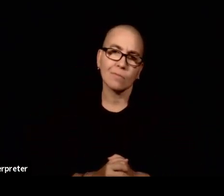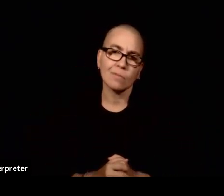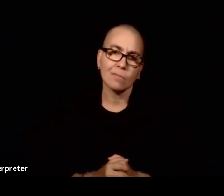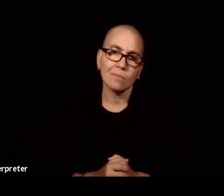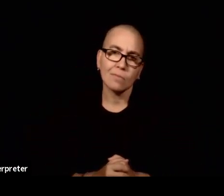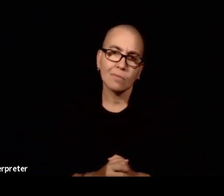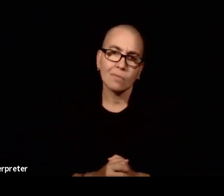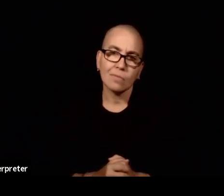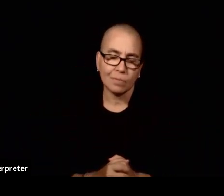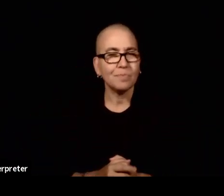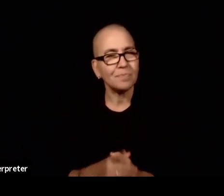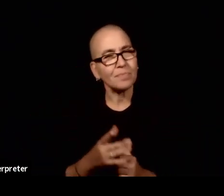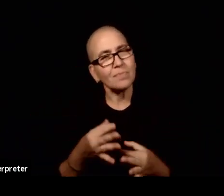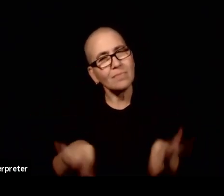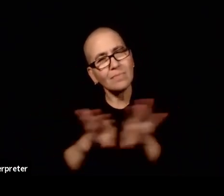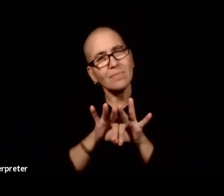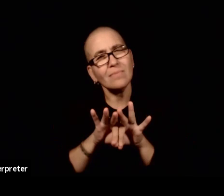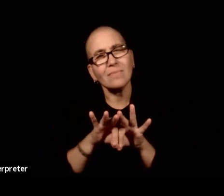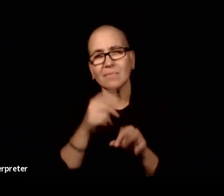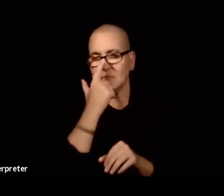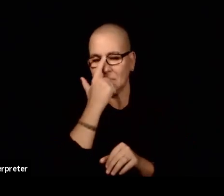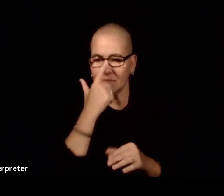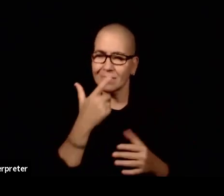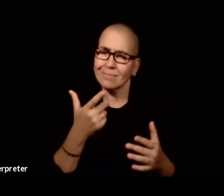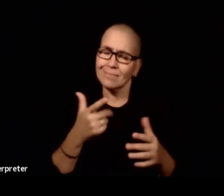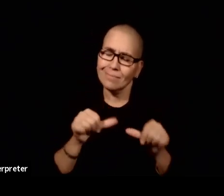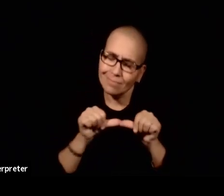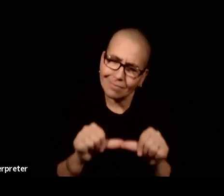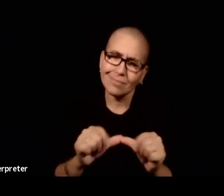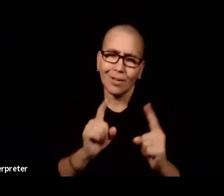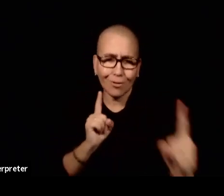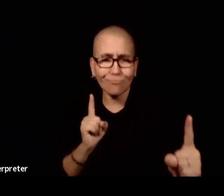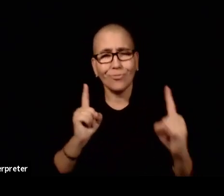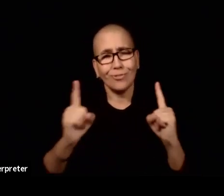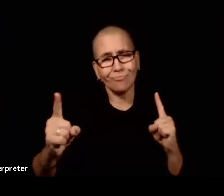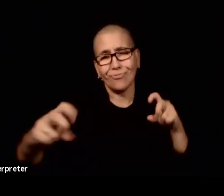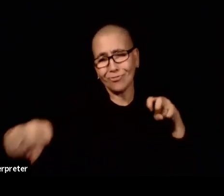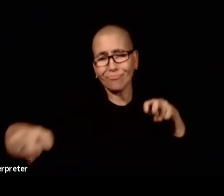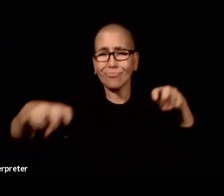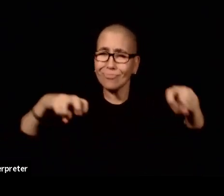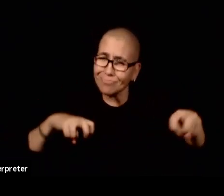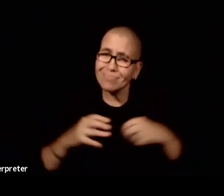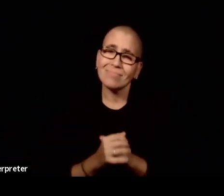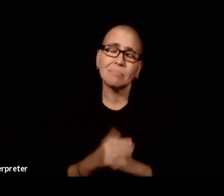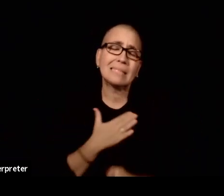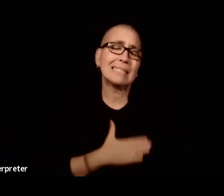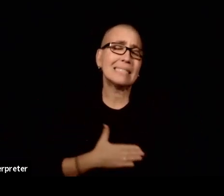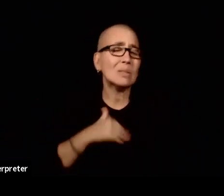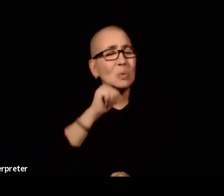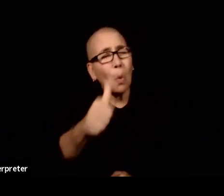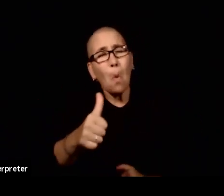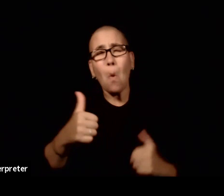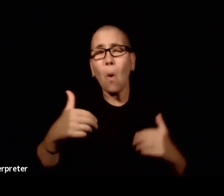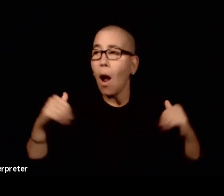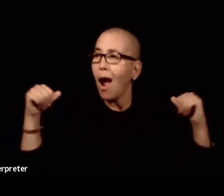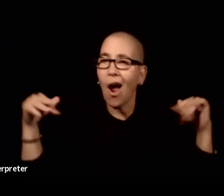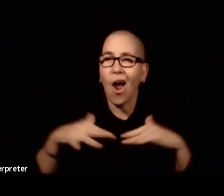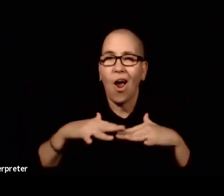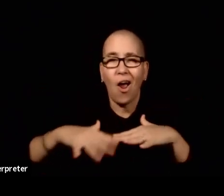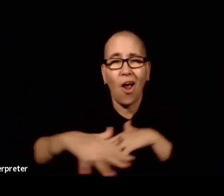keeping social distance, avoiding close contact in large crowds for extended periods of time, wearing a mask, washing your